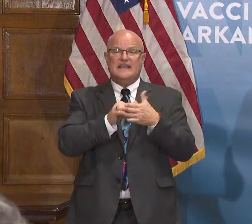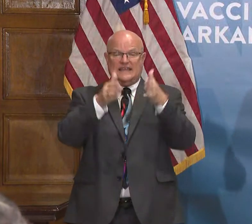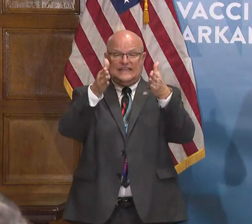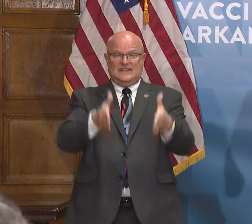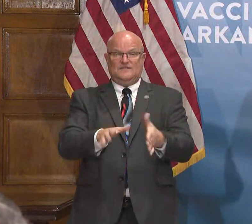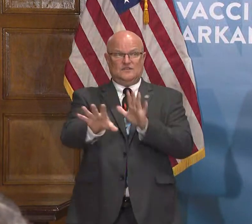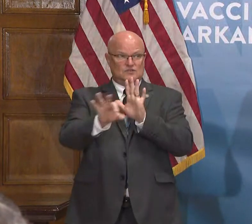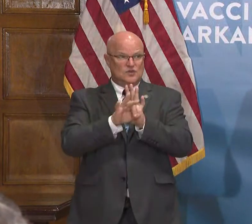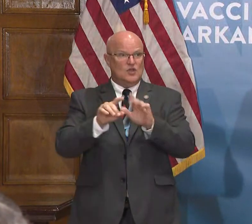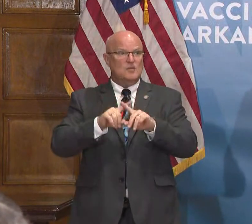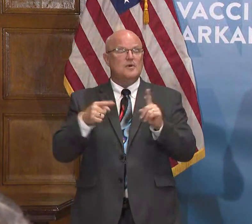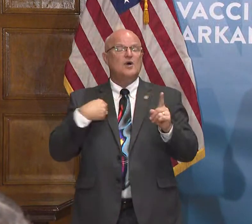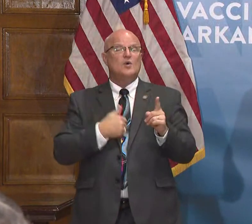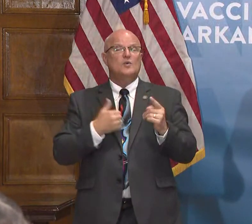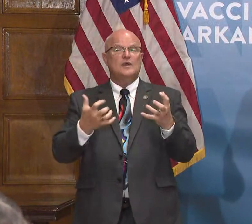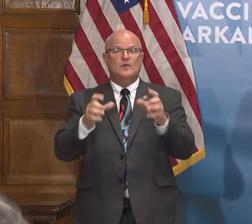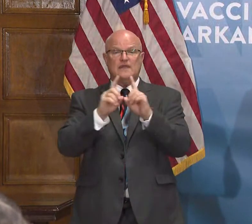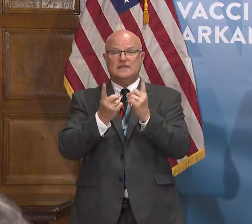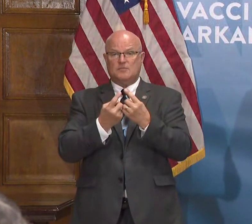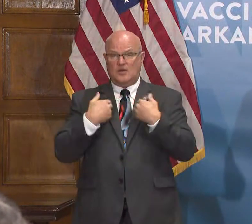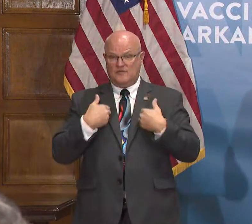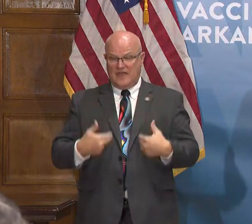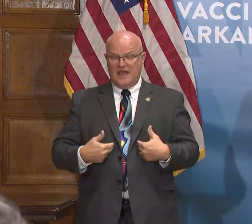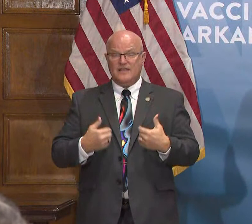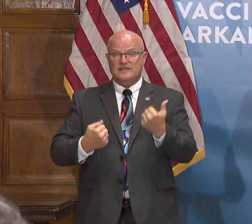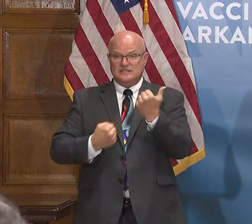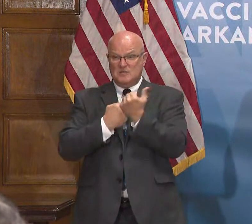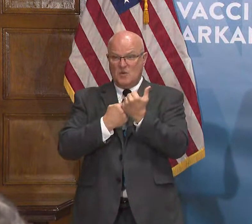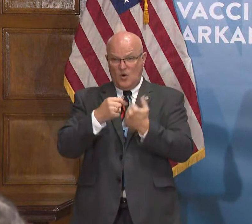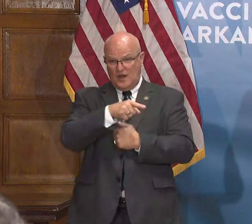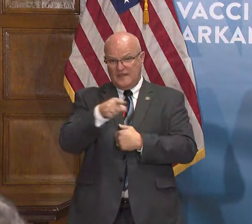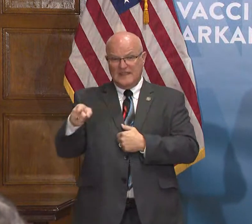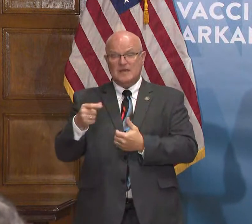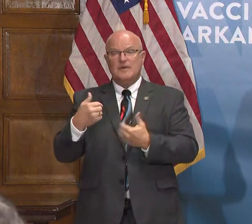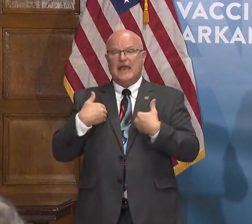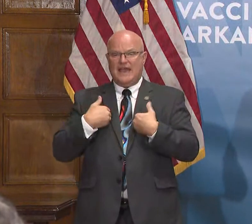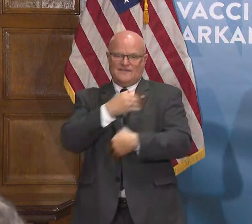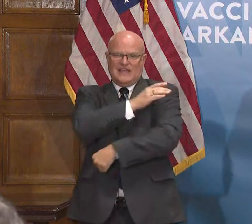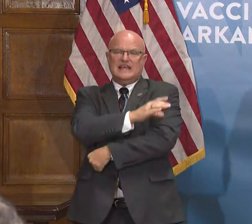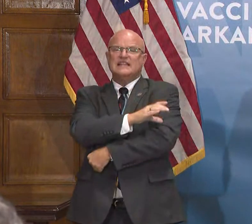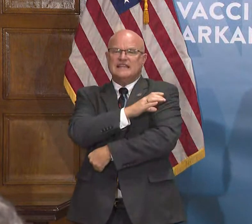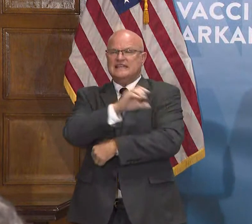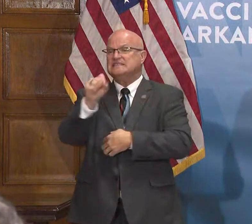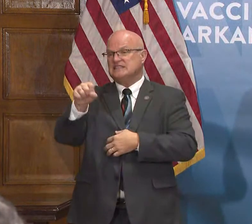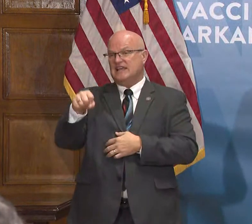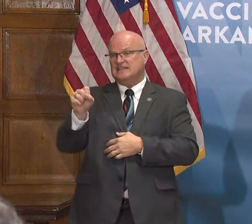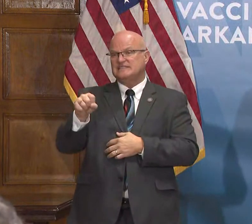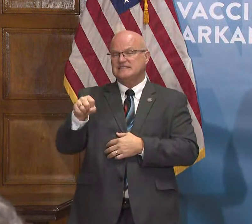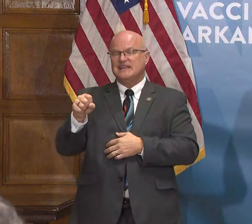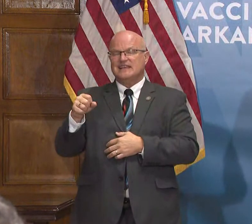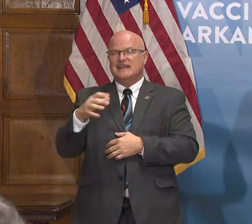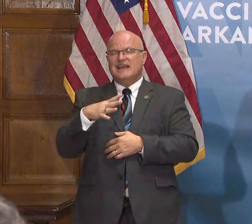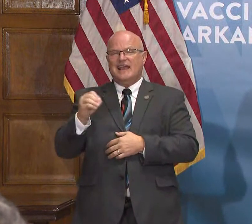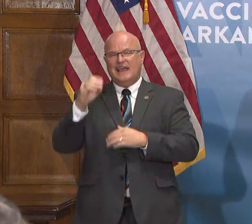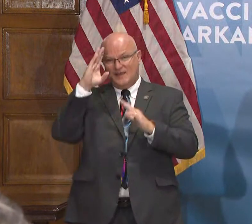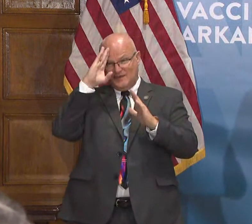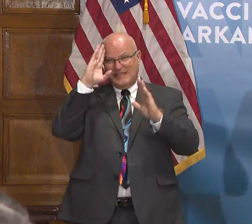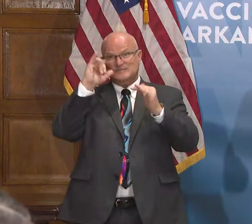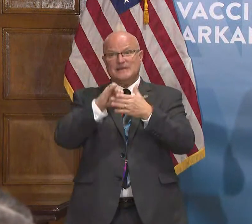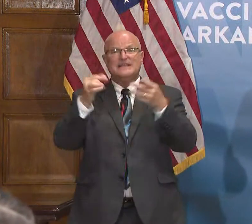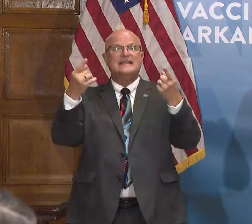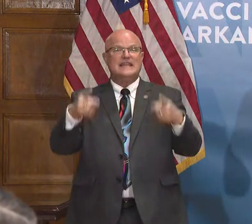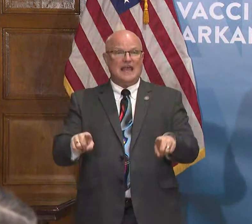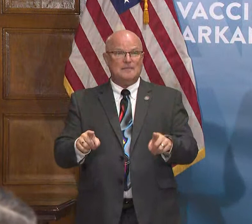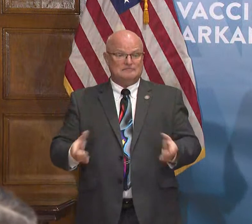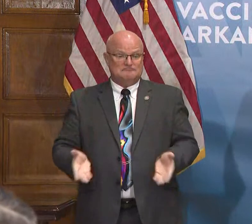individual choice, but we want the Department of Health will support them in hosting a clinic, and we expect that to